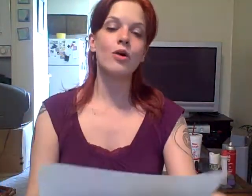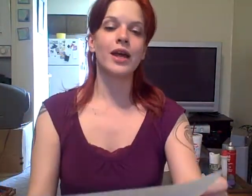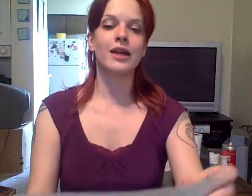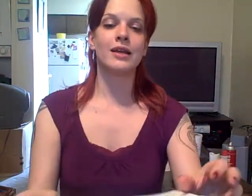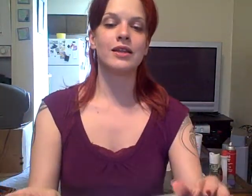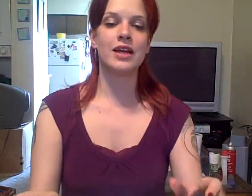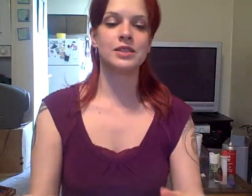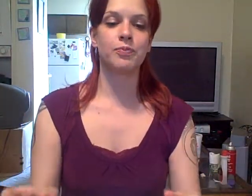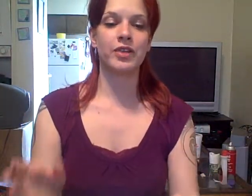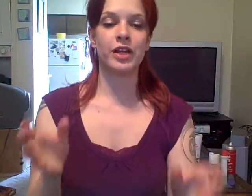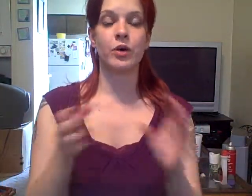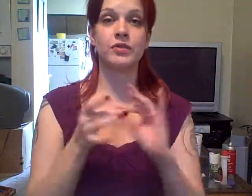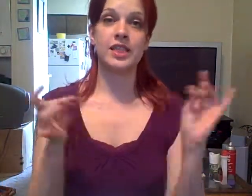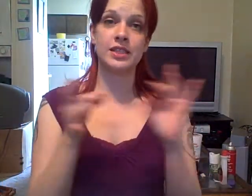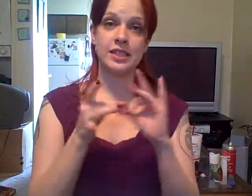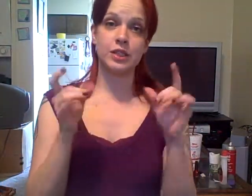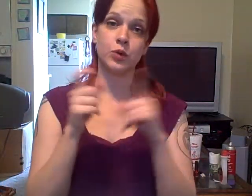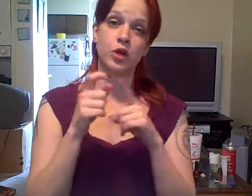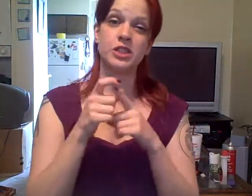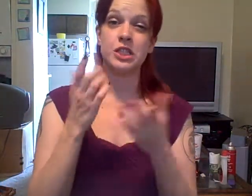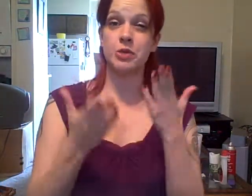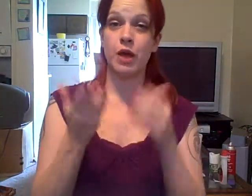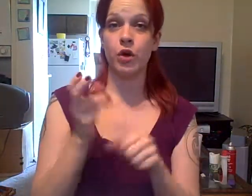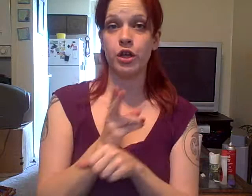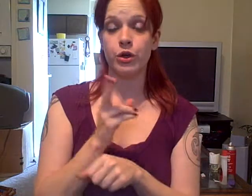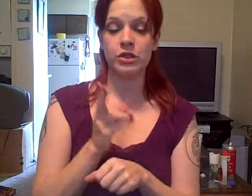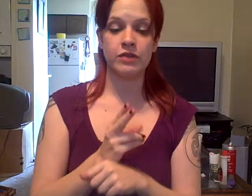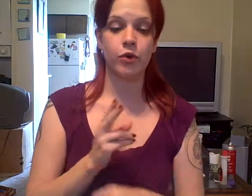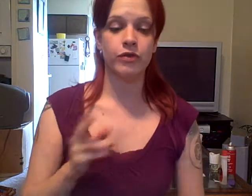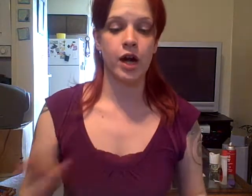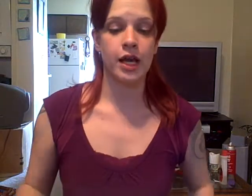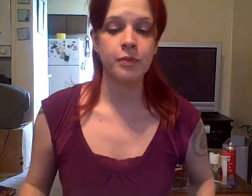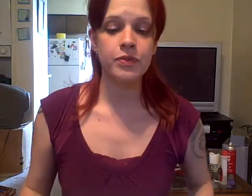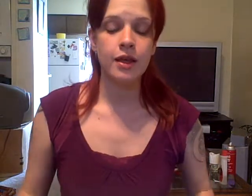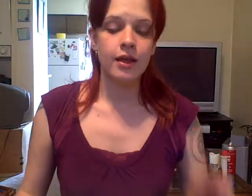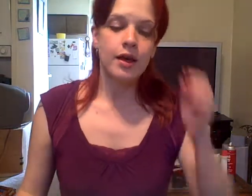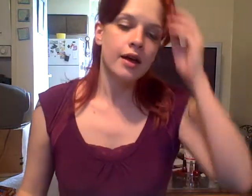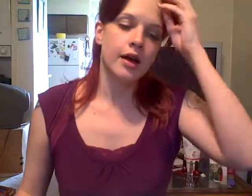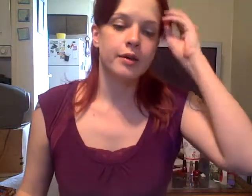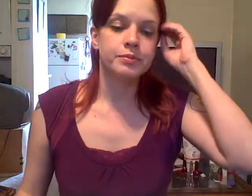Okay, last video of sentences and words that you may want to use at Fourth Friday. Um,